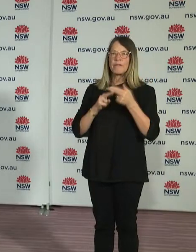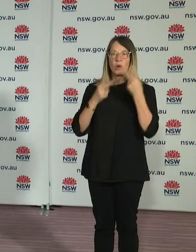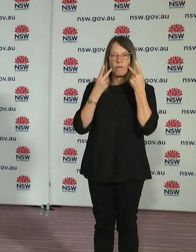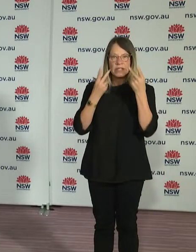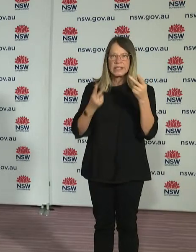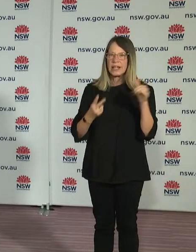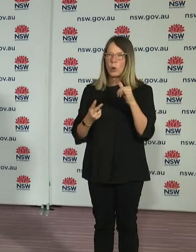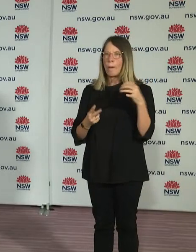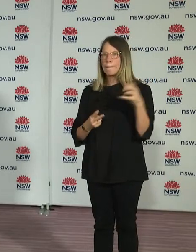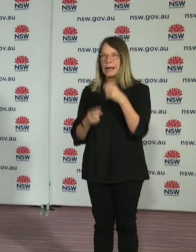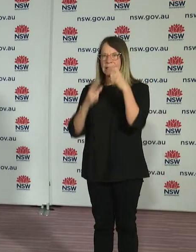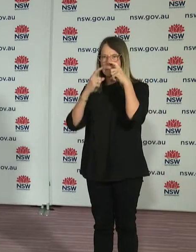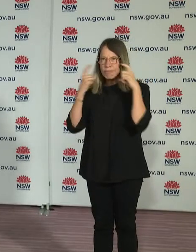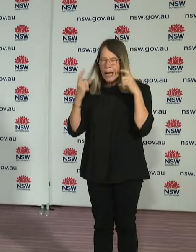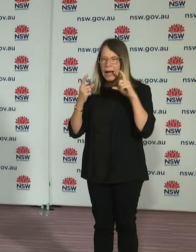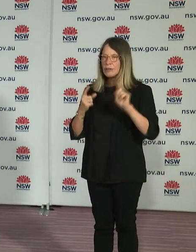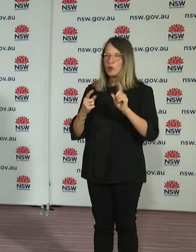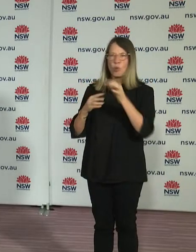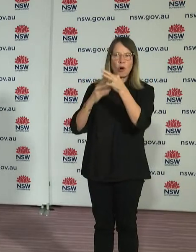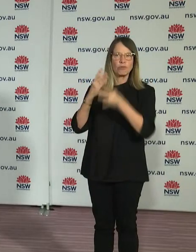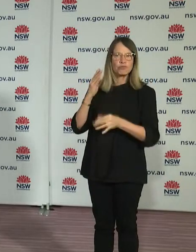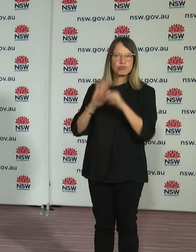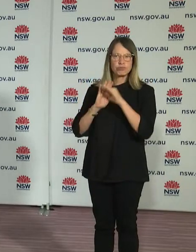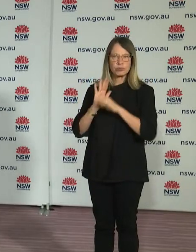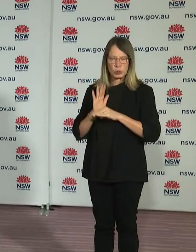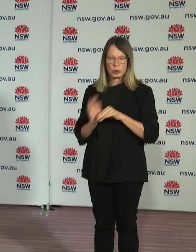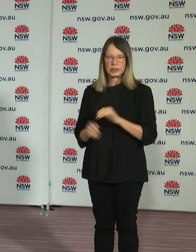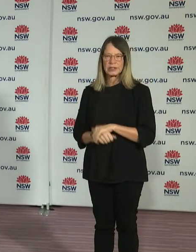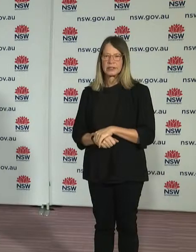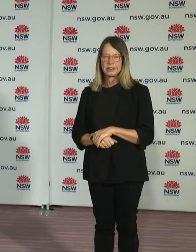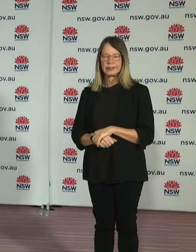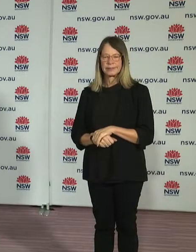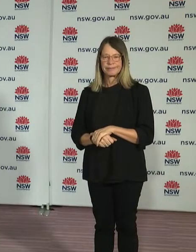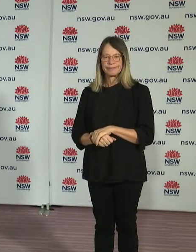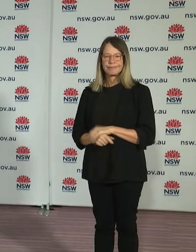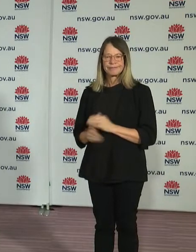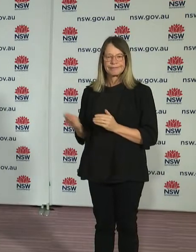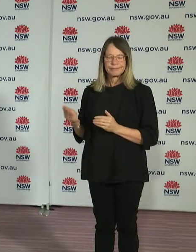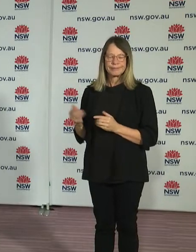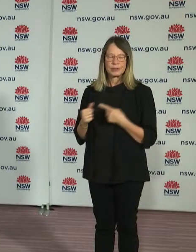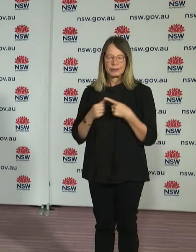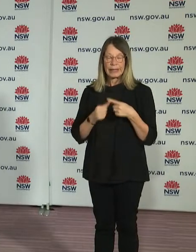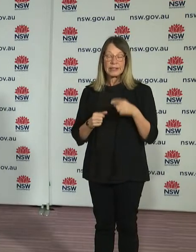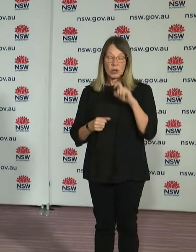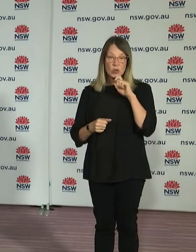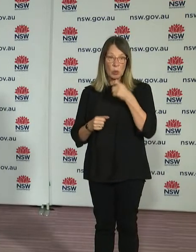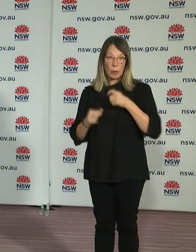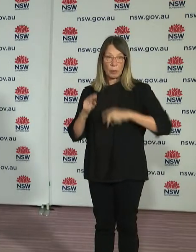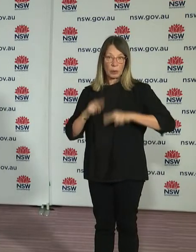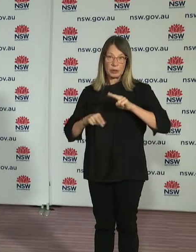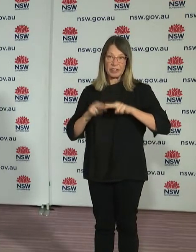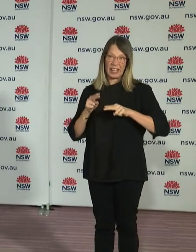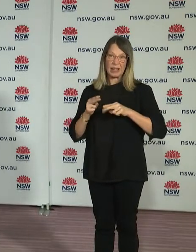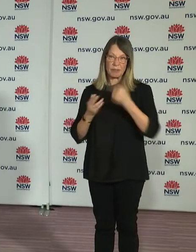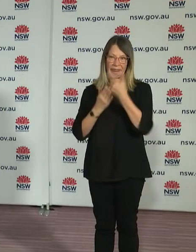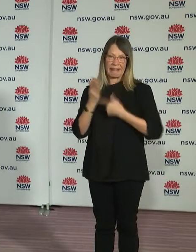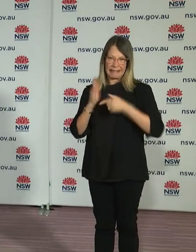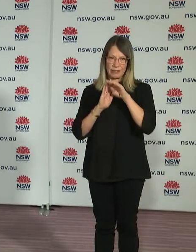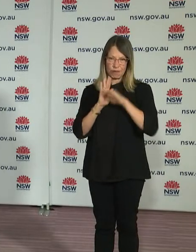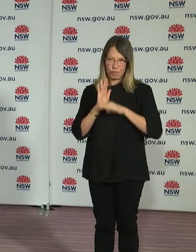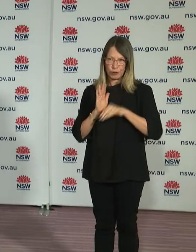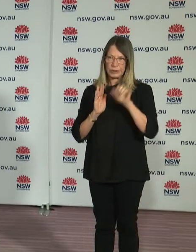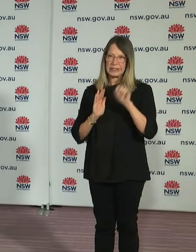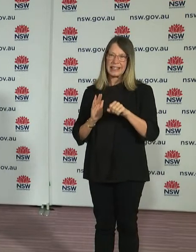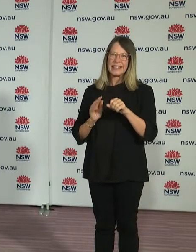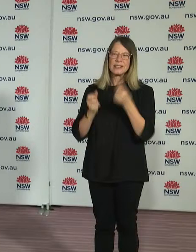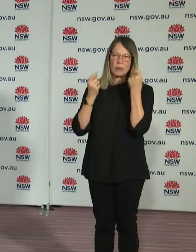guidance in with aged care facilities, and we're also recognise the importance of younger children being able to visit. Obviously, they can't be vaccinated, so we're